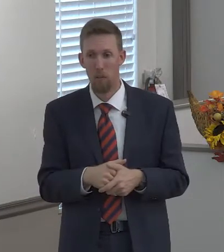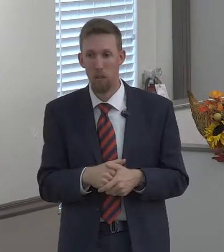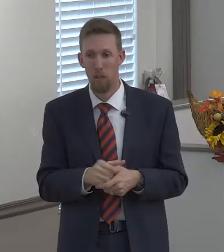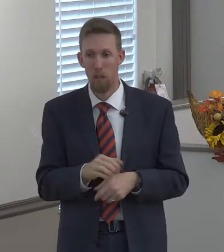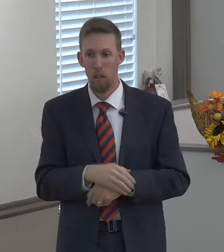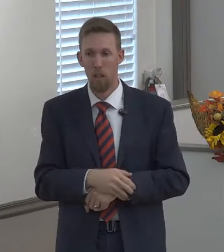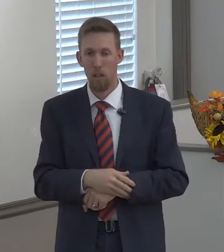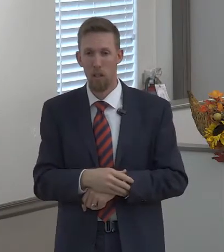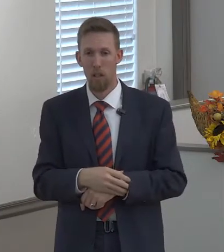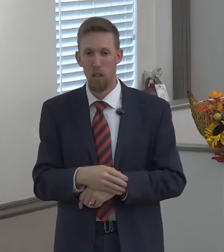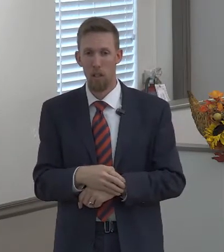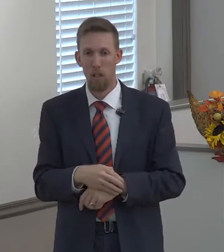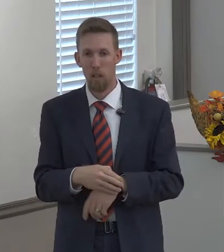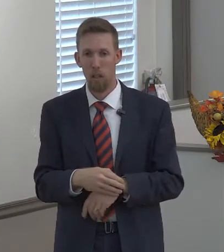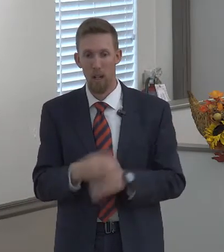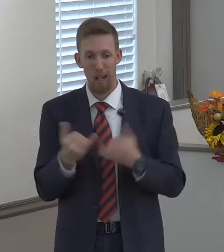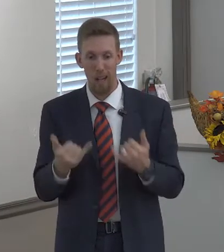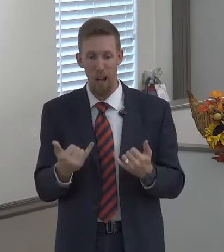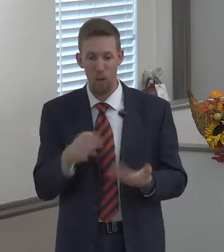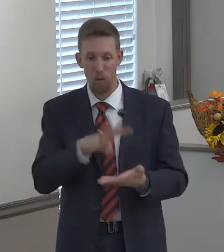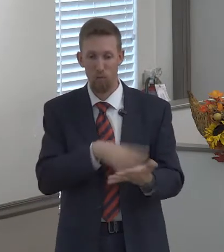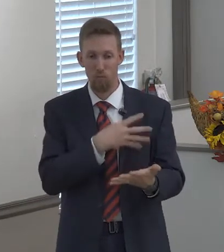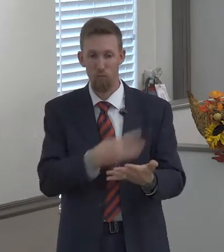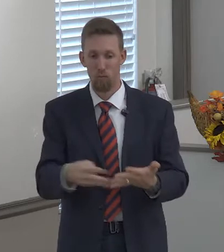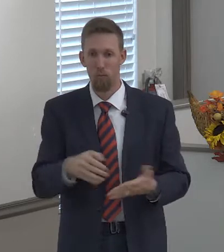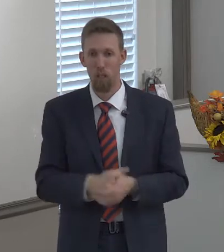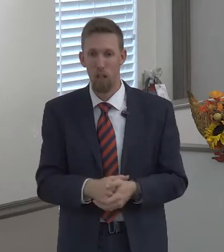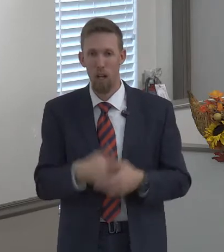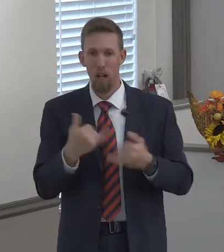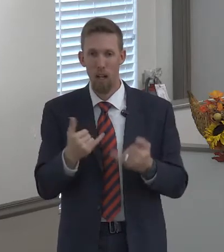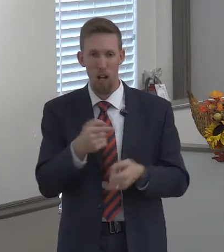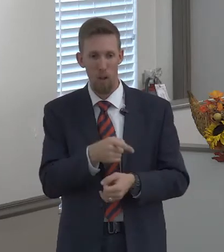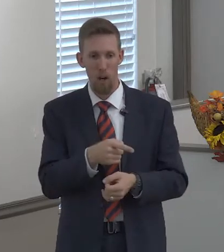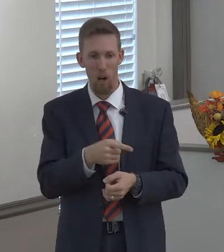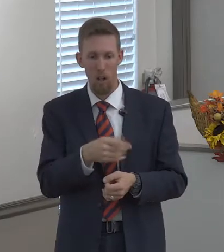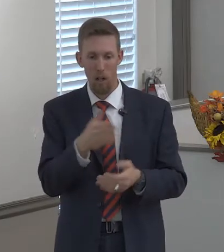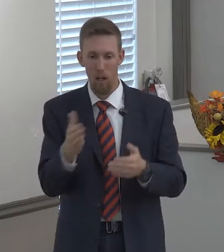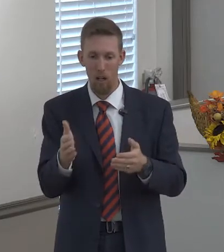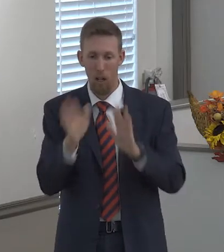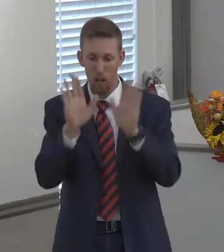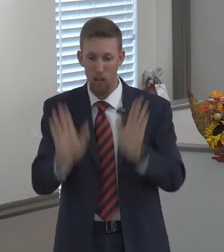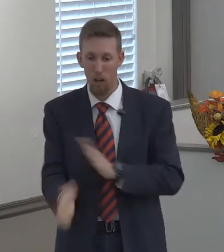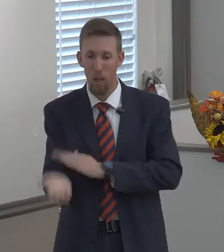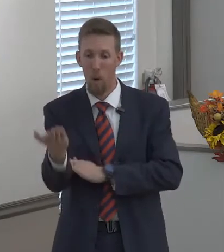And then Pastor Mark said, yeah, you know, you really ought to come and check out Sunday evening service.